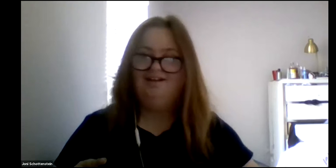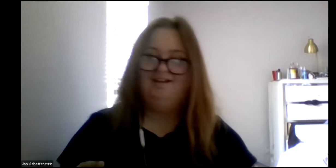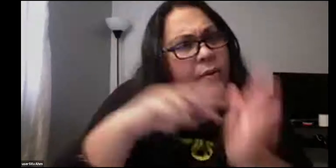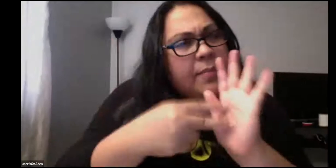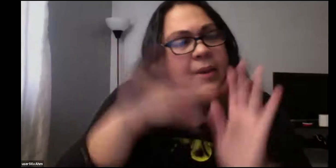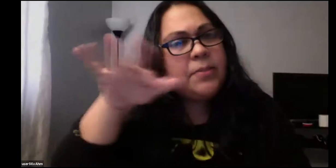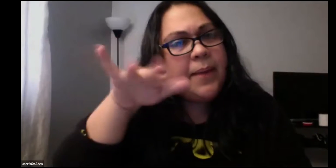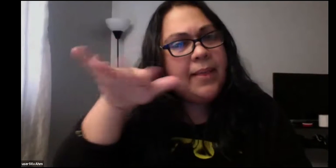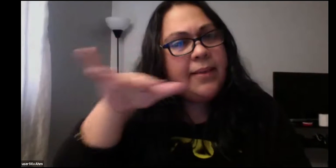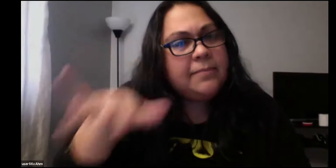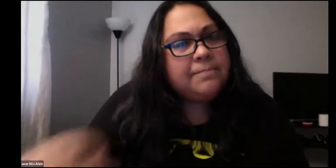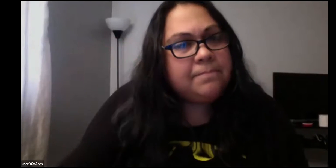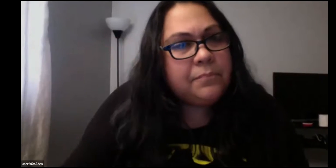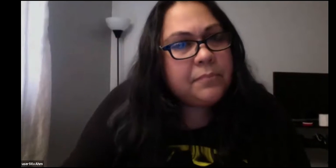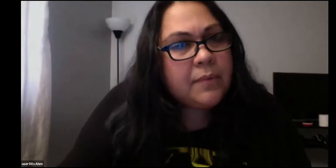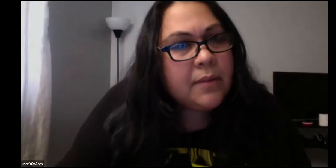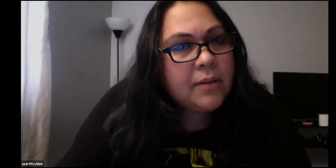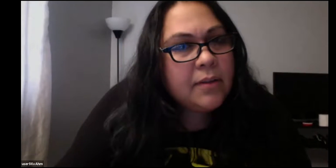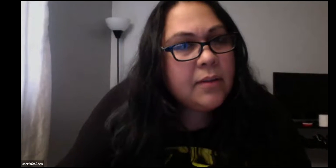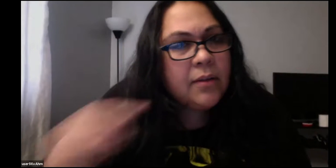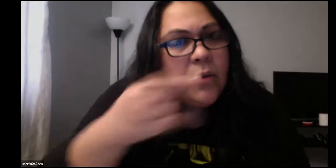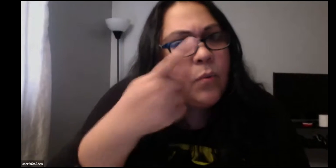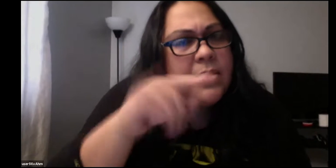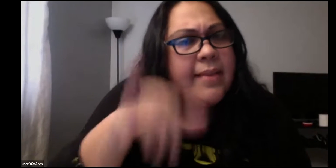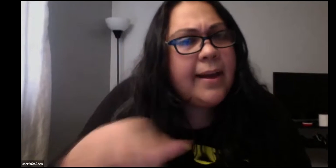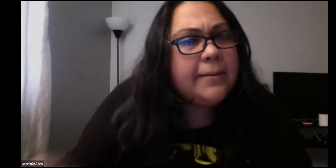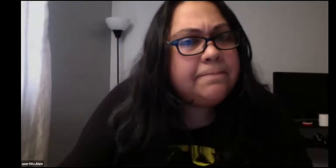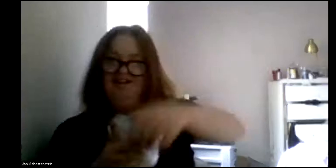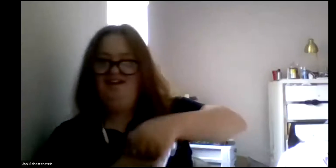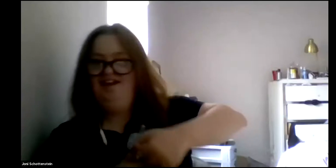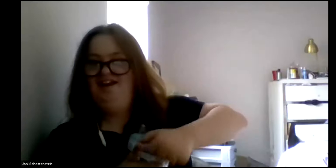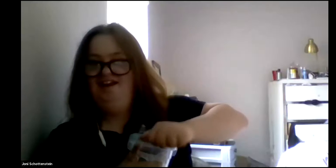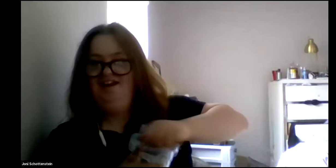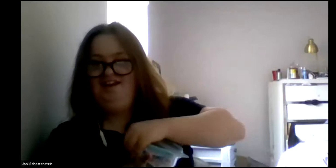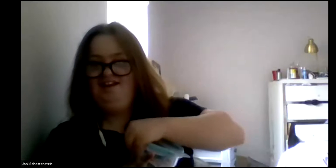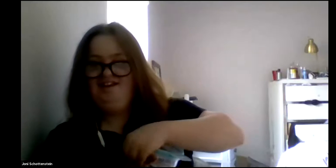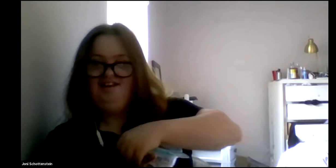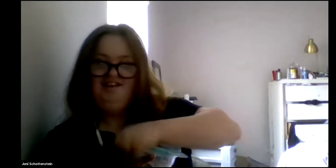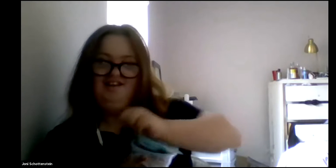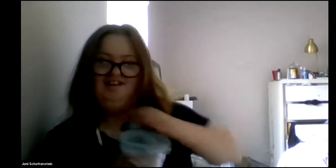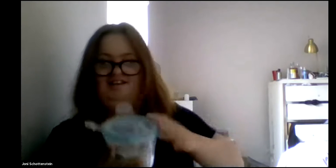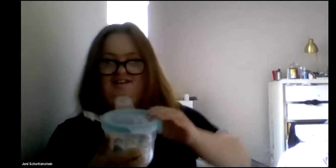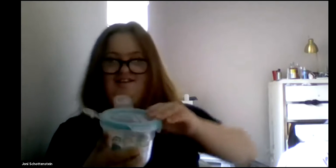what you can Which spell it. That's what I was saying, and Michael was saying the same thing. What's that? I think when we're on a Zoom and everyone's talking at once, it gets lost. I agree.